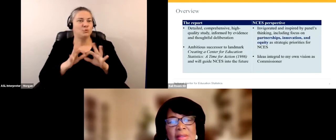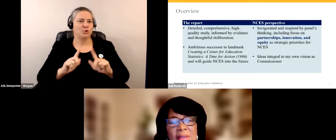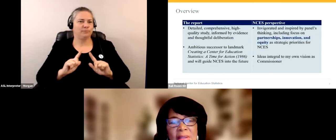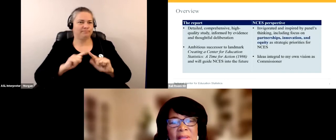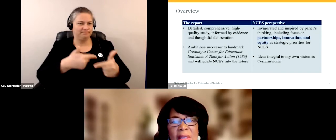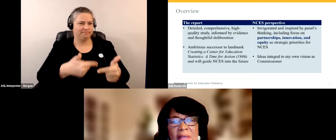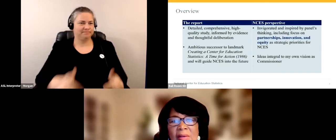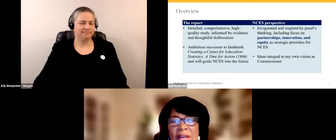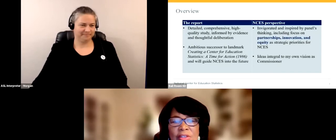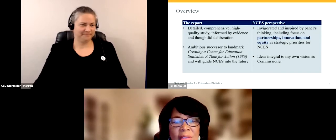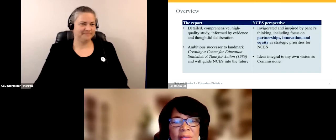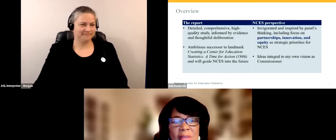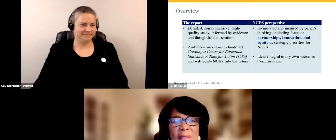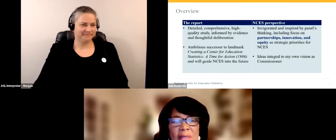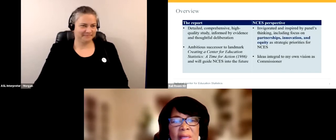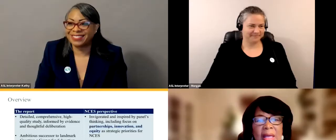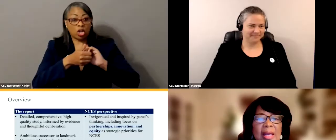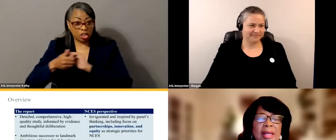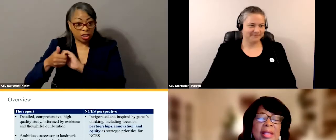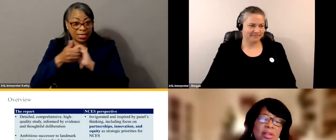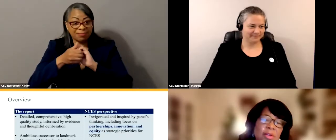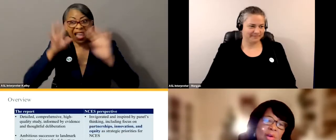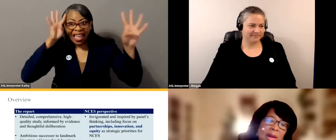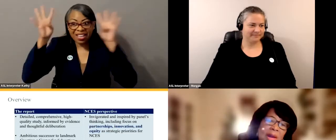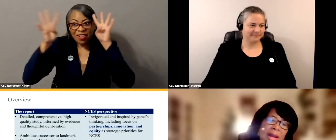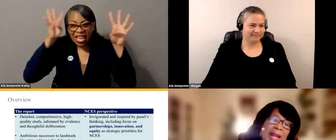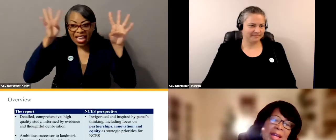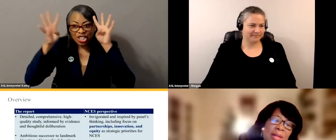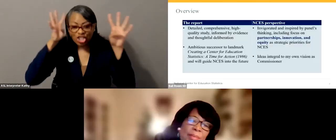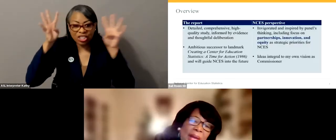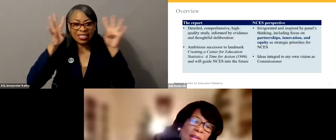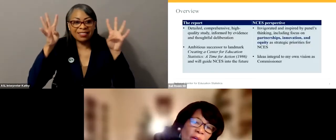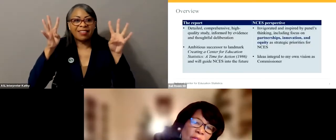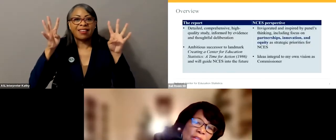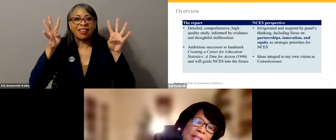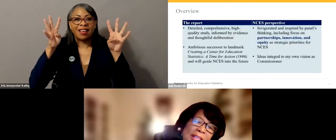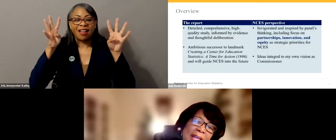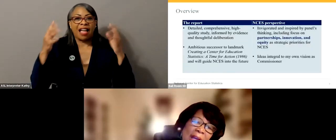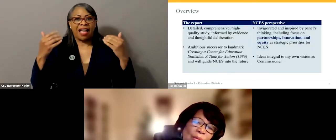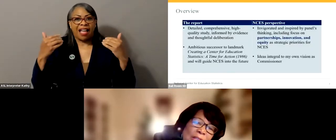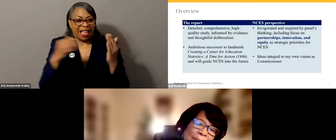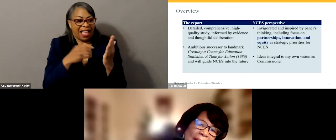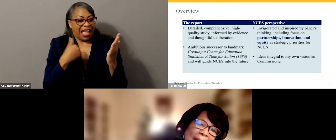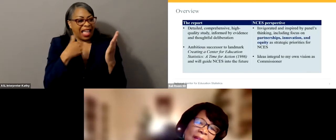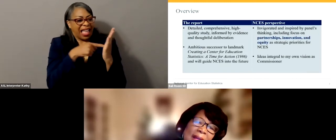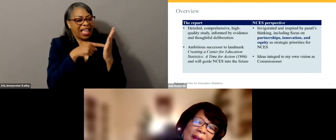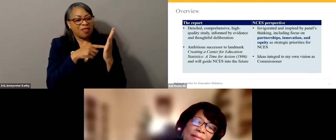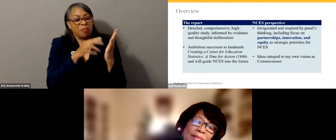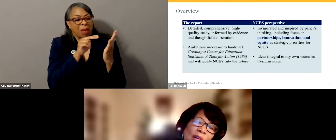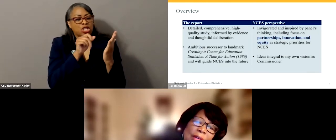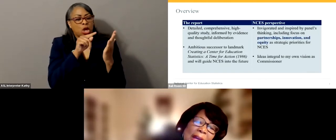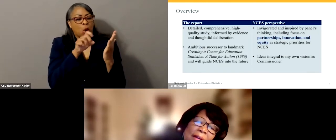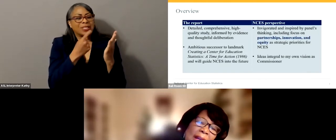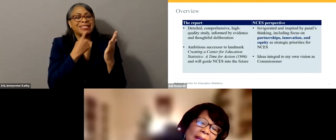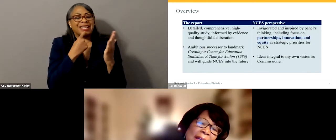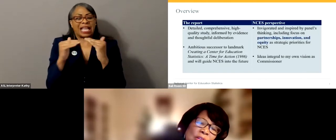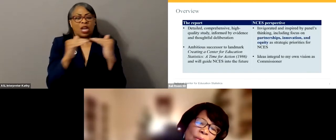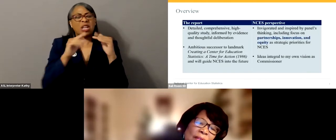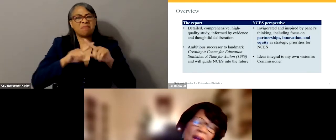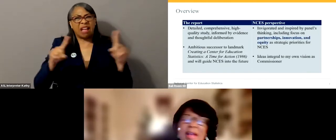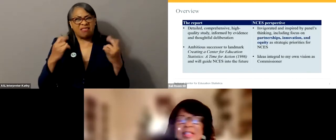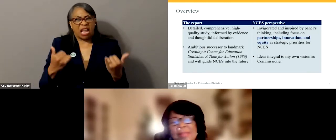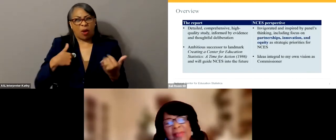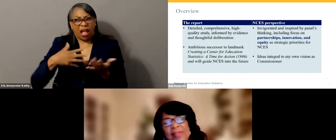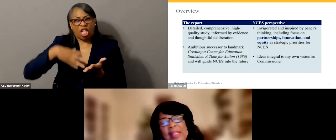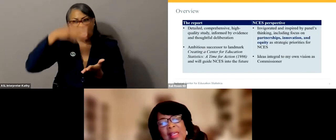partnerships, innovation. And, I had in my notes to say equity, but I think I've learned now that I need